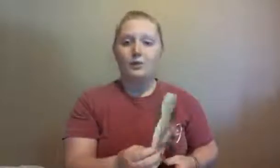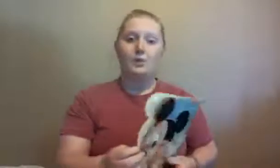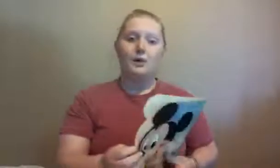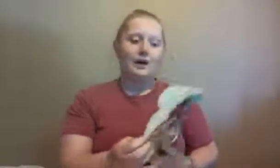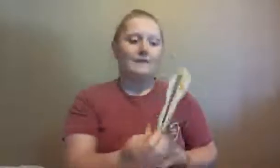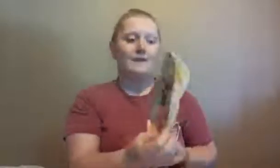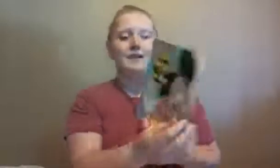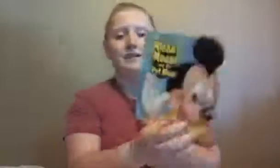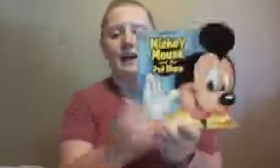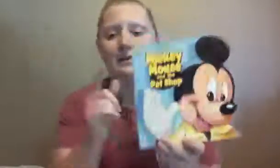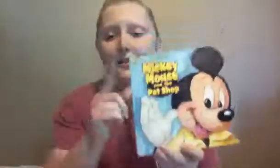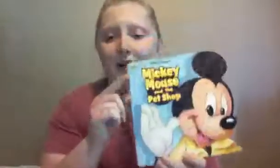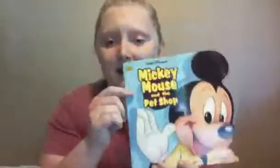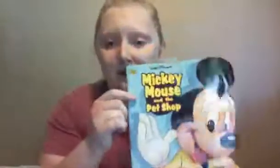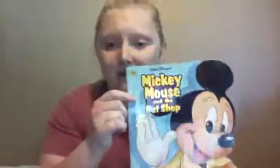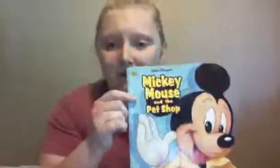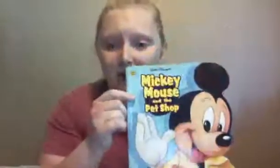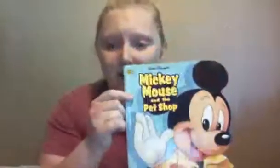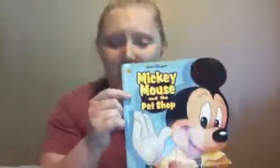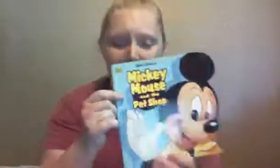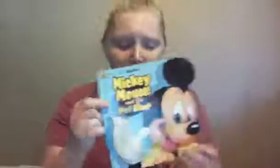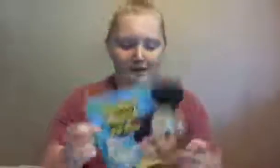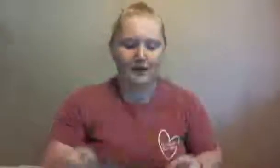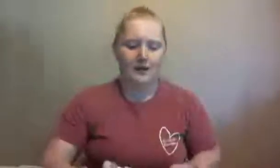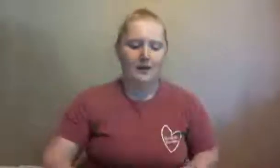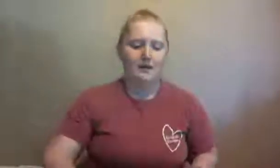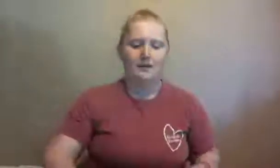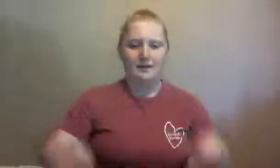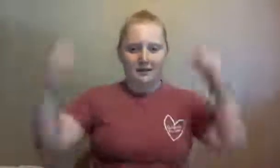Ooh, a fun sign related to Mickey Mouse is